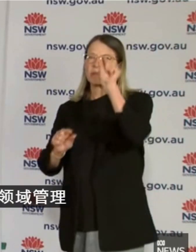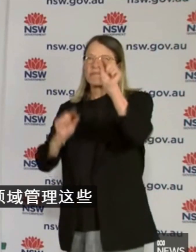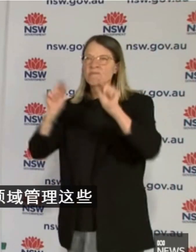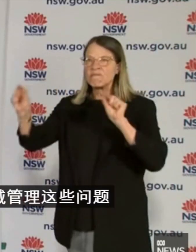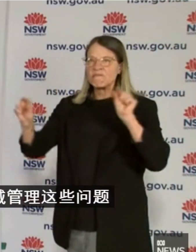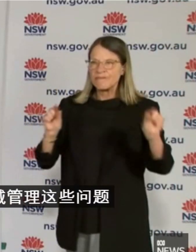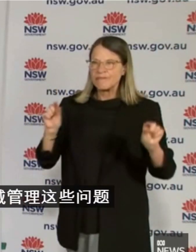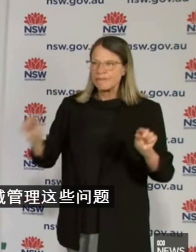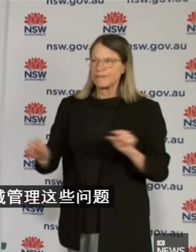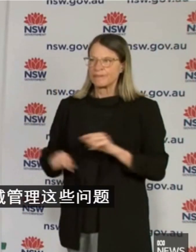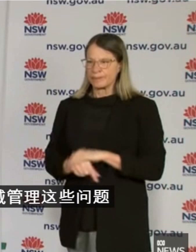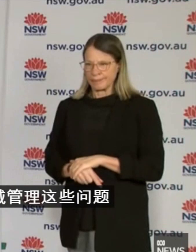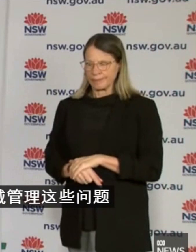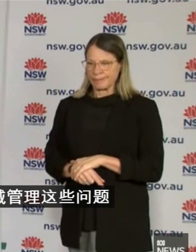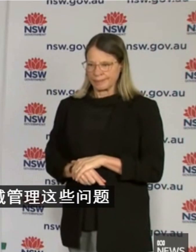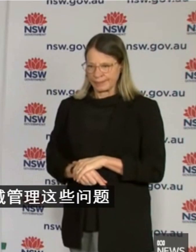less vaccine